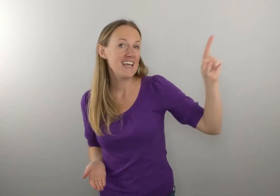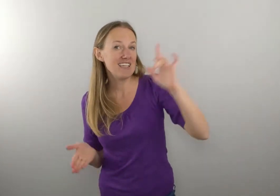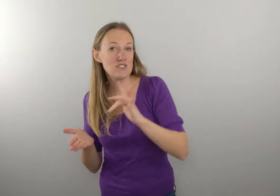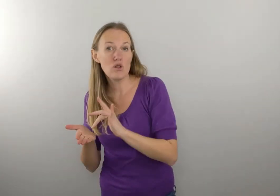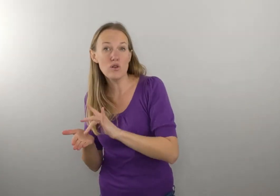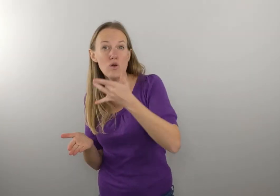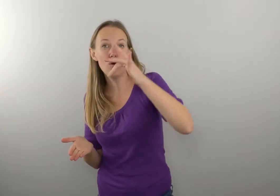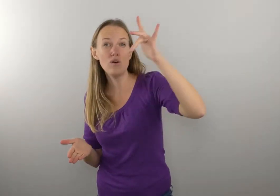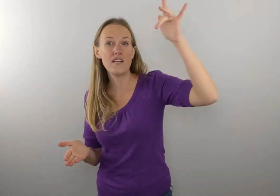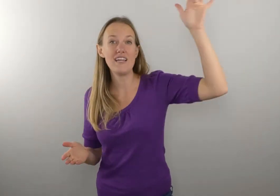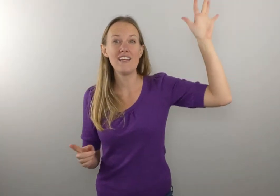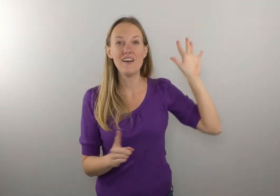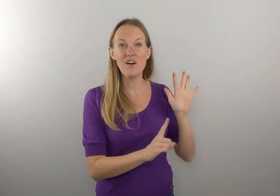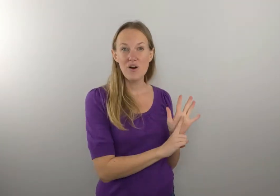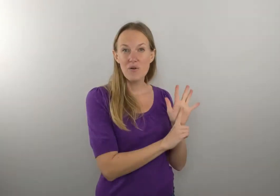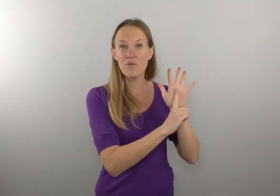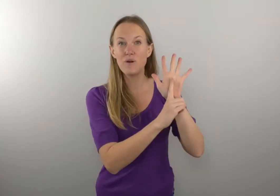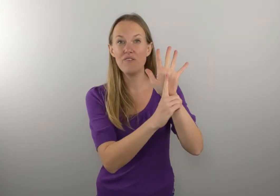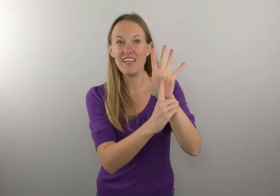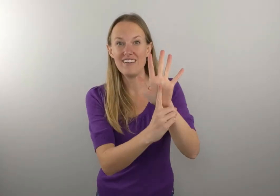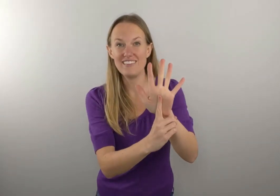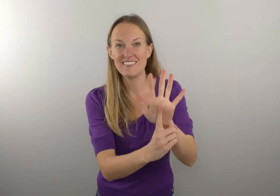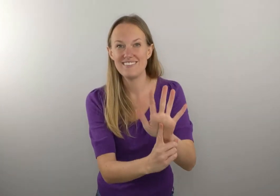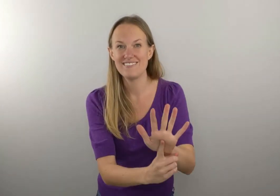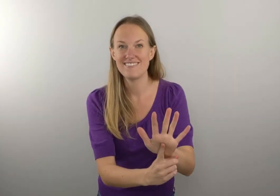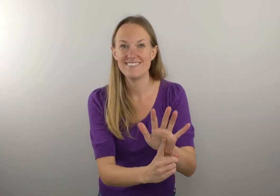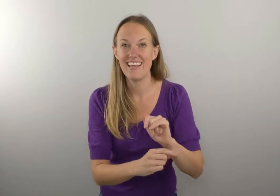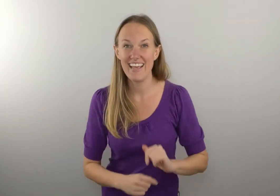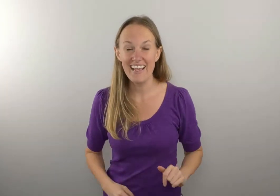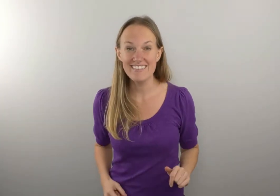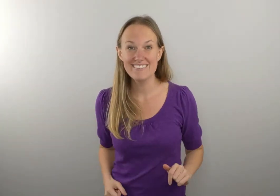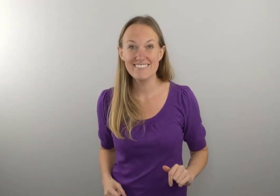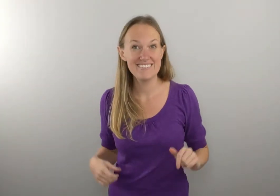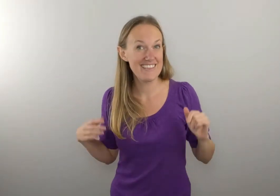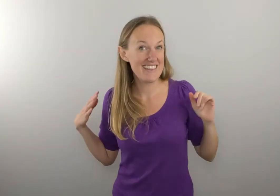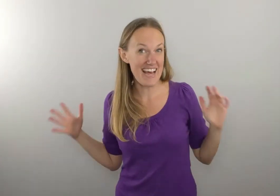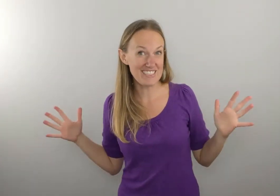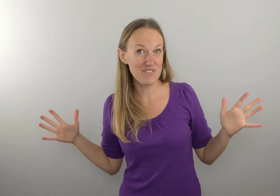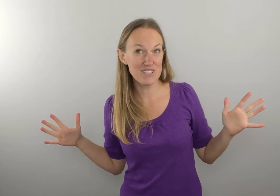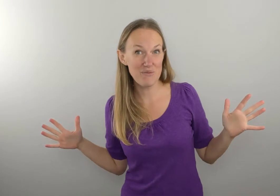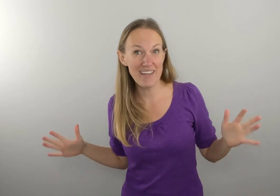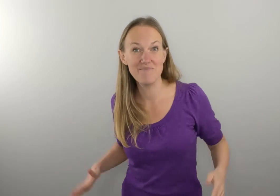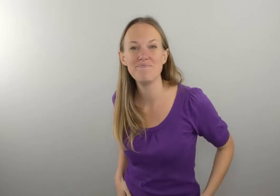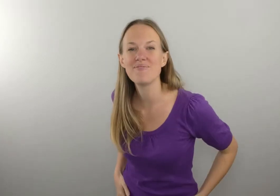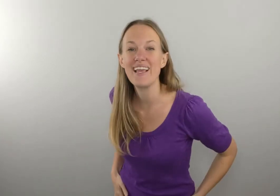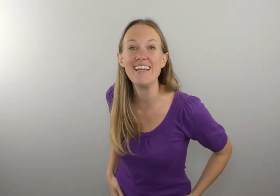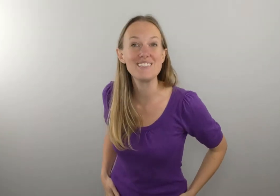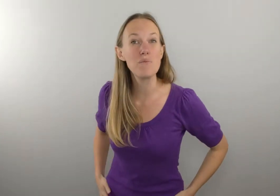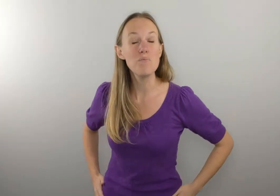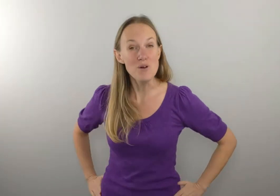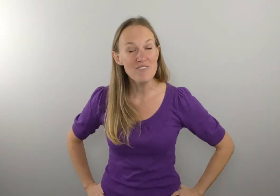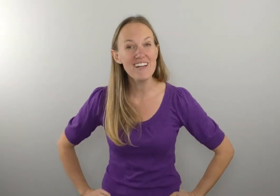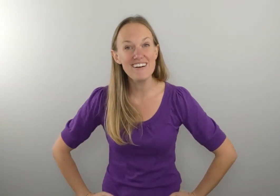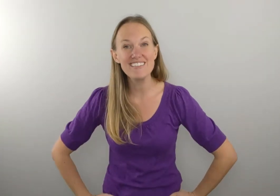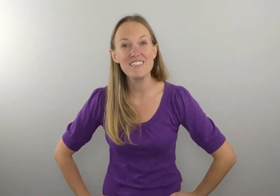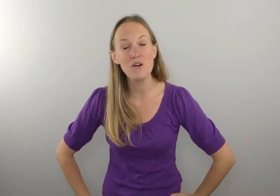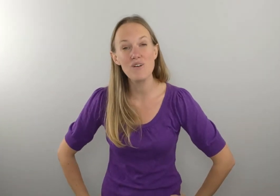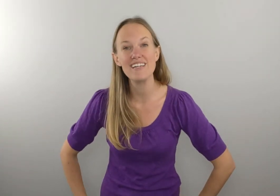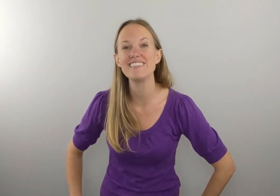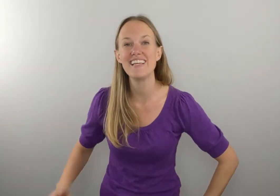his glory revealed. Okay, that's verse 1. Okay, so moving on to the chorus. And the